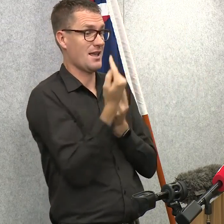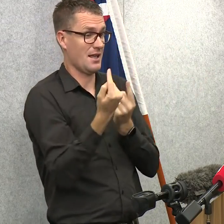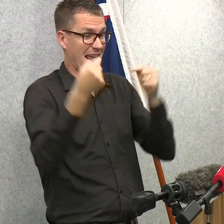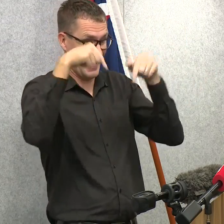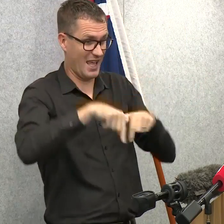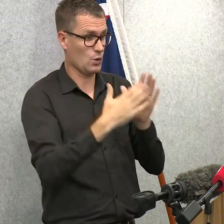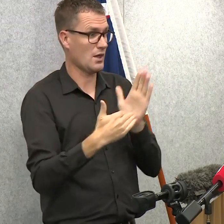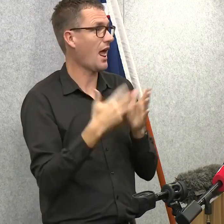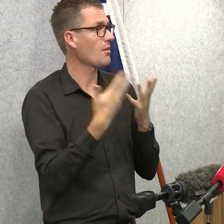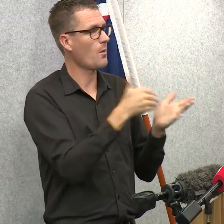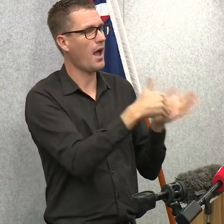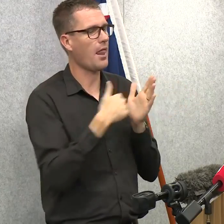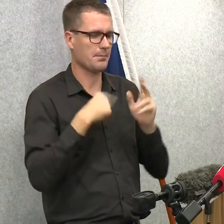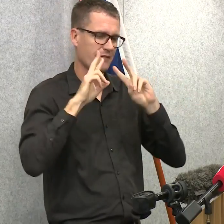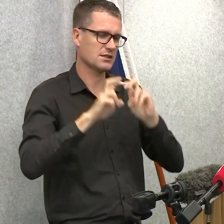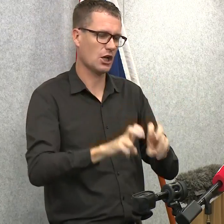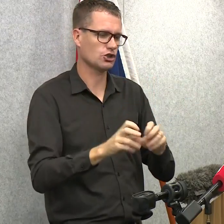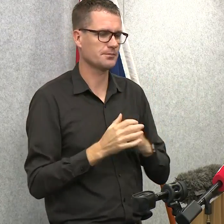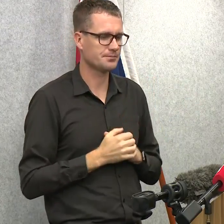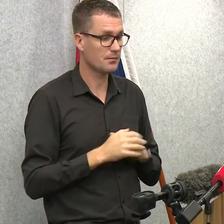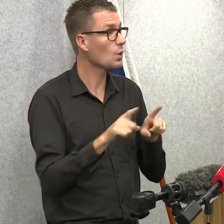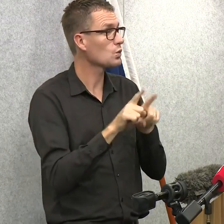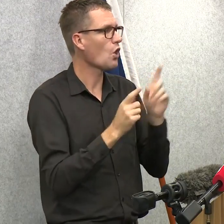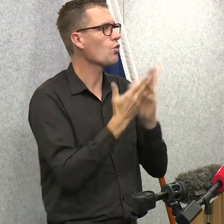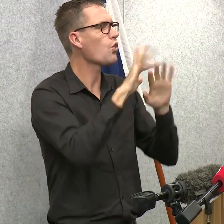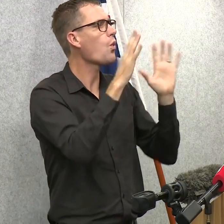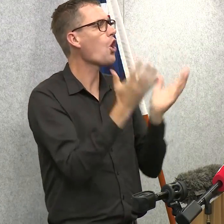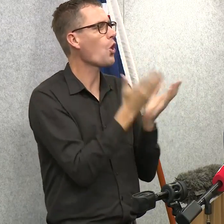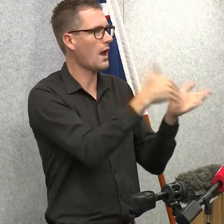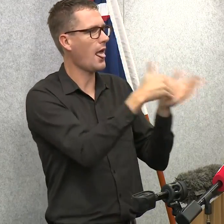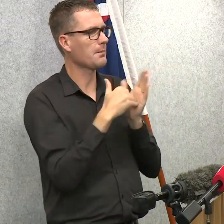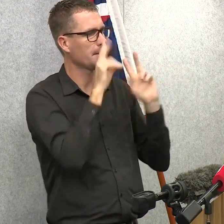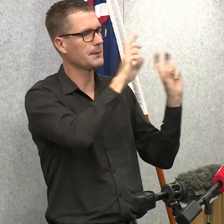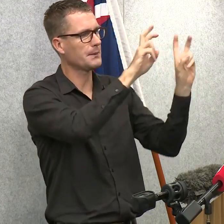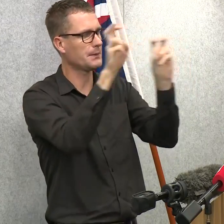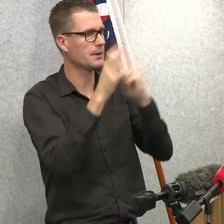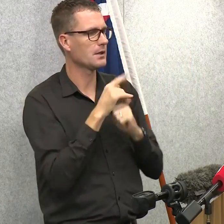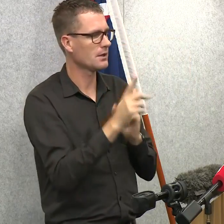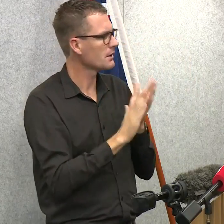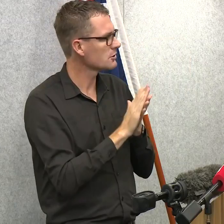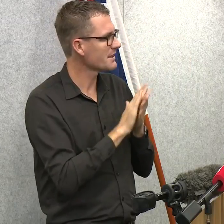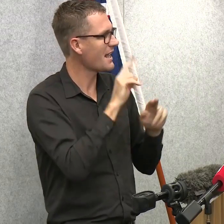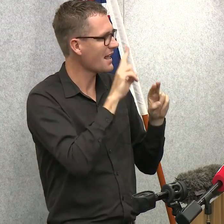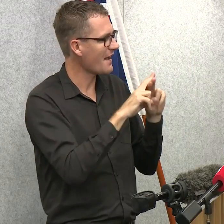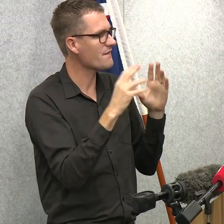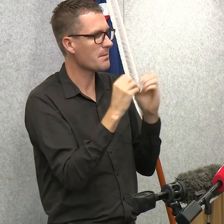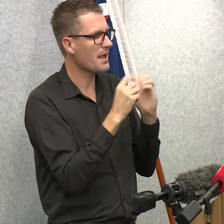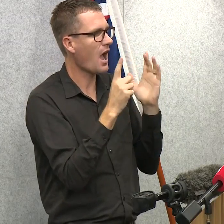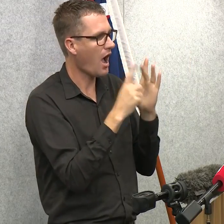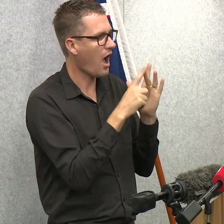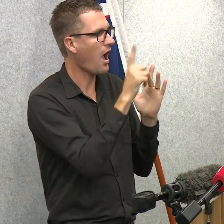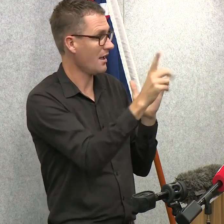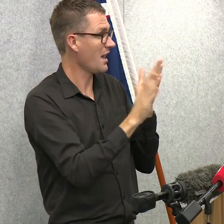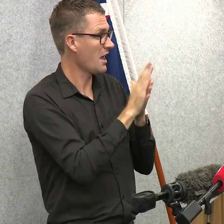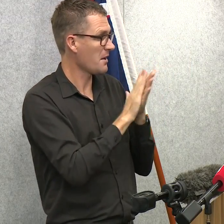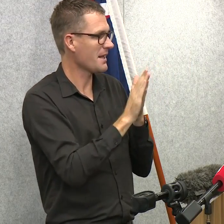they're doing what they can right around the world. So that's the role of the FBI. So FBI, Federal Bureau of Investigation officers are